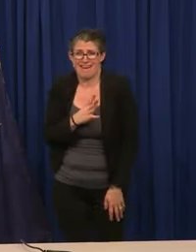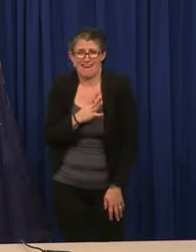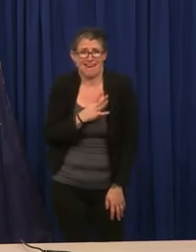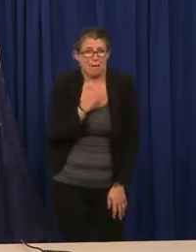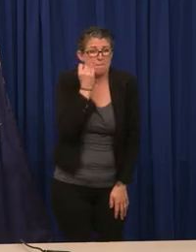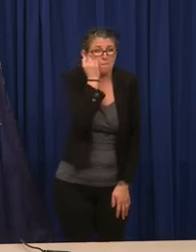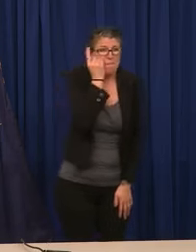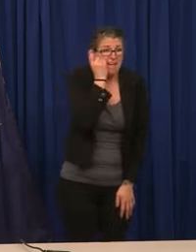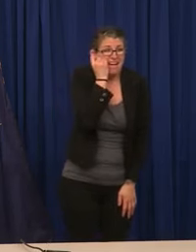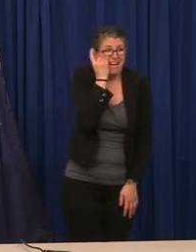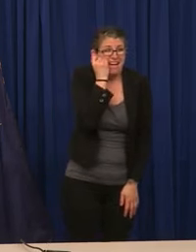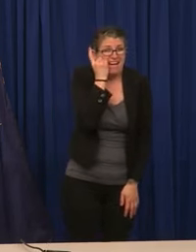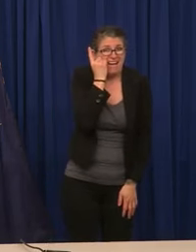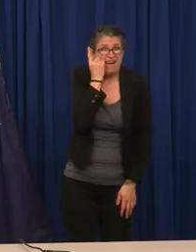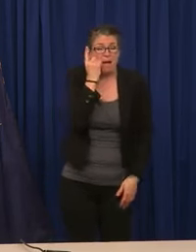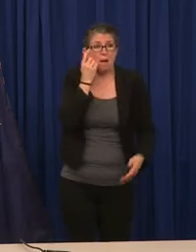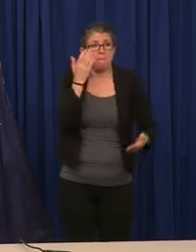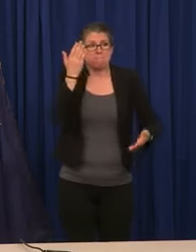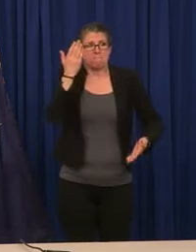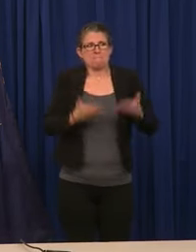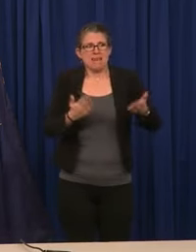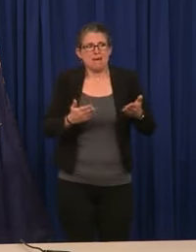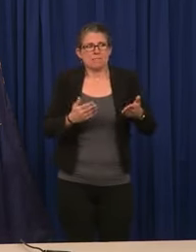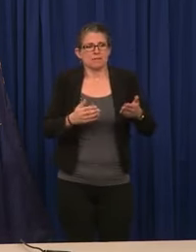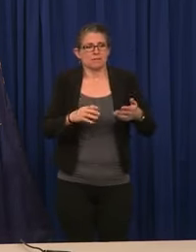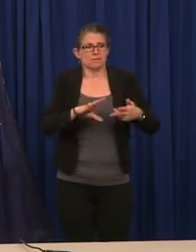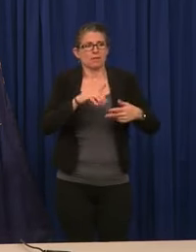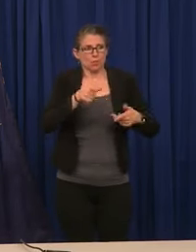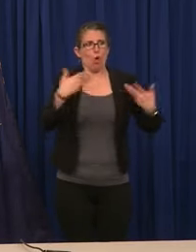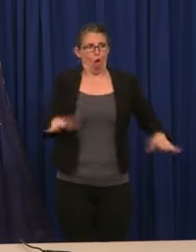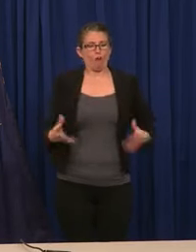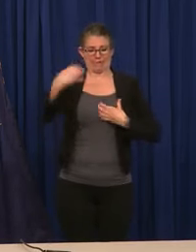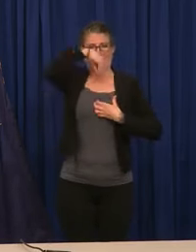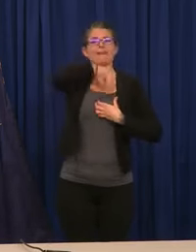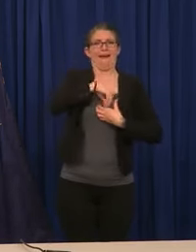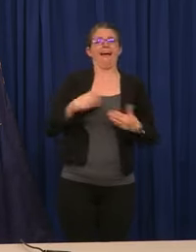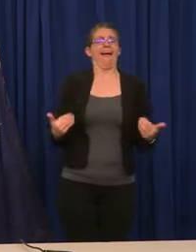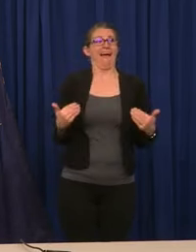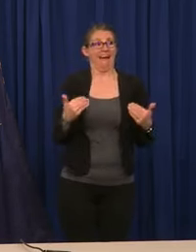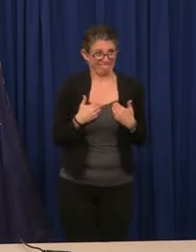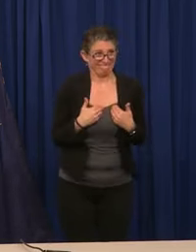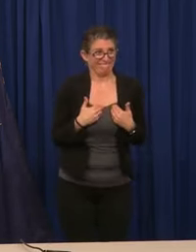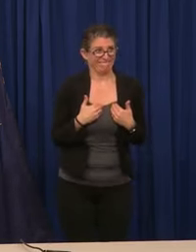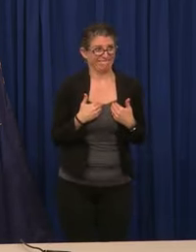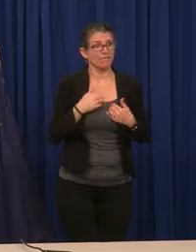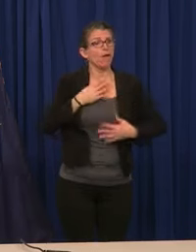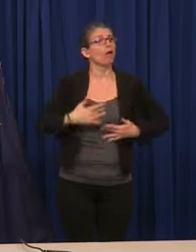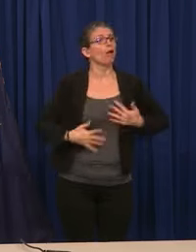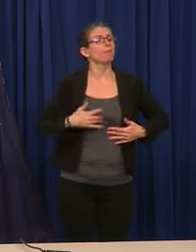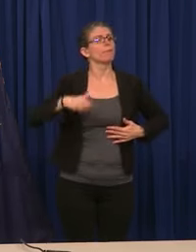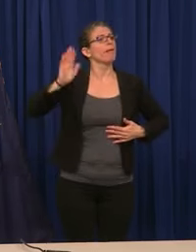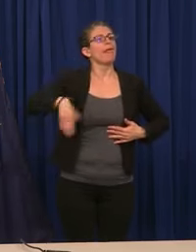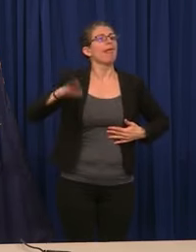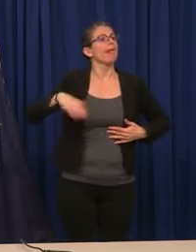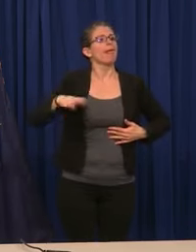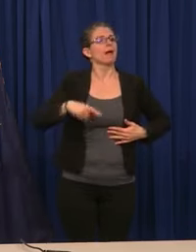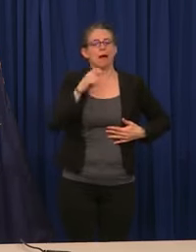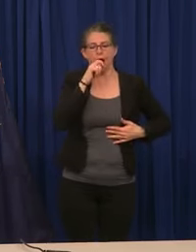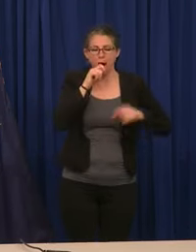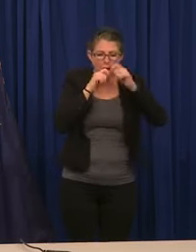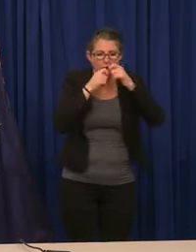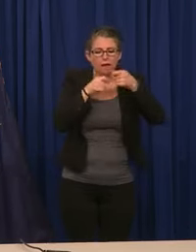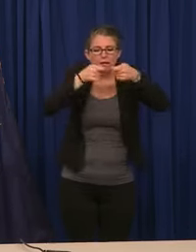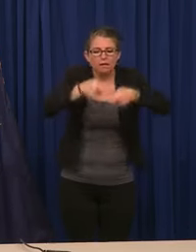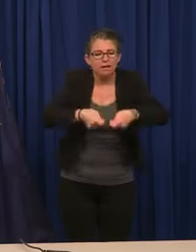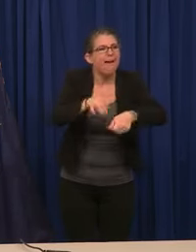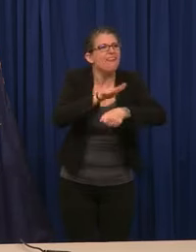them, and they come back positive. Well, we know that they've been exposed. We know we need to quarantine that individual and pay